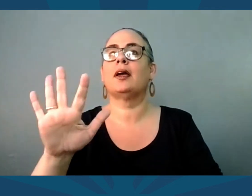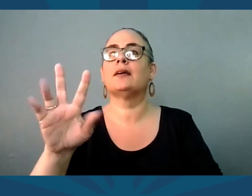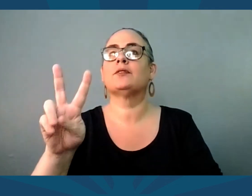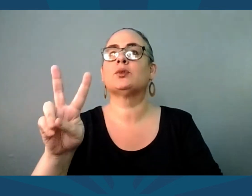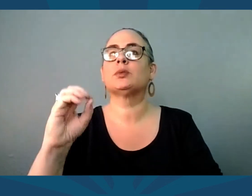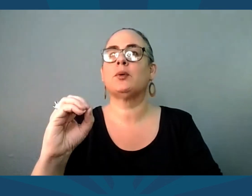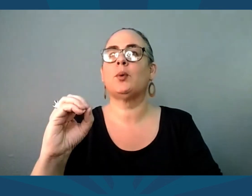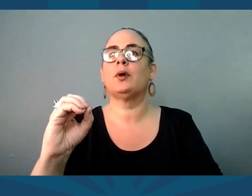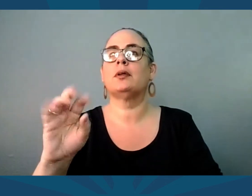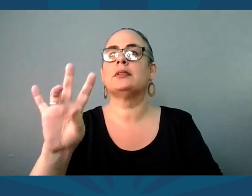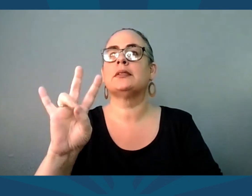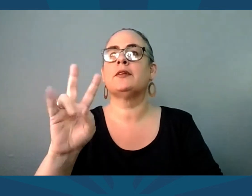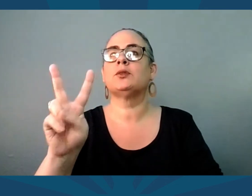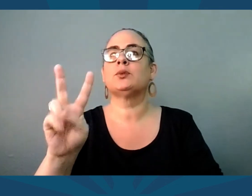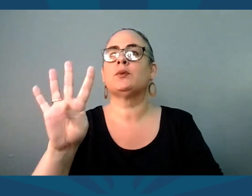TTY